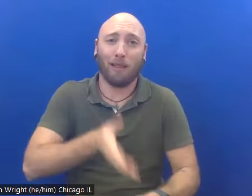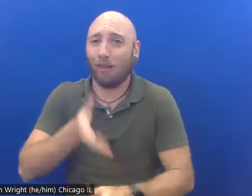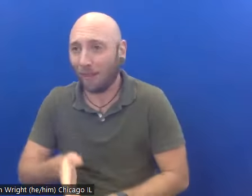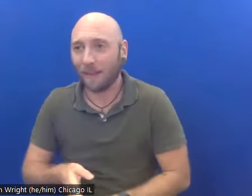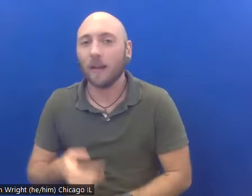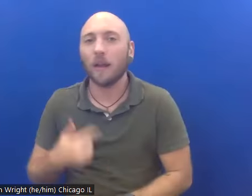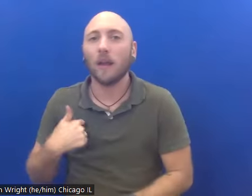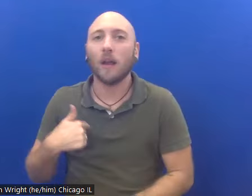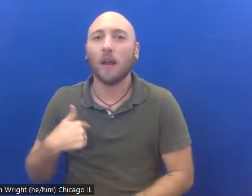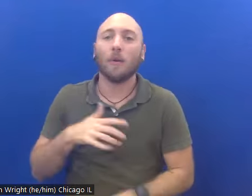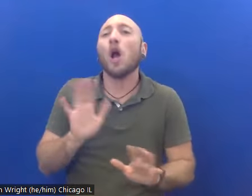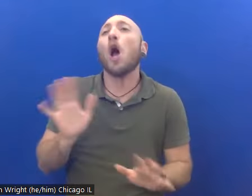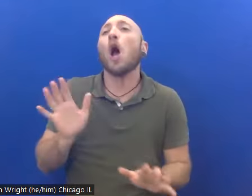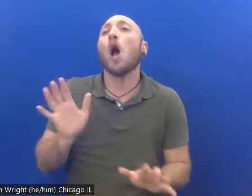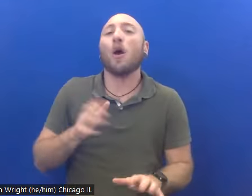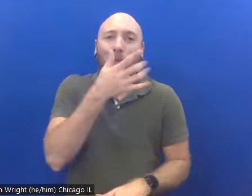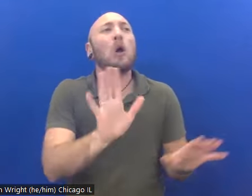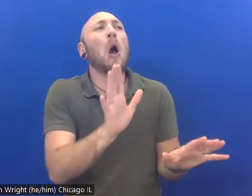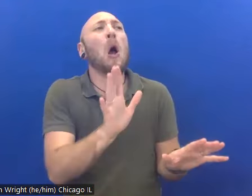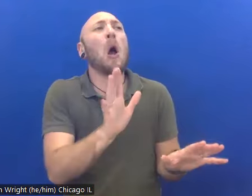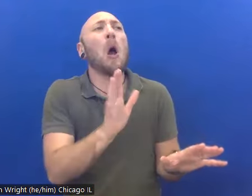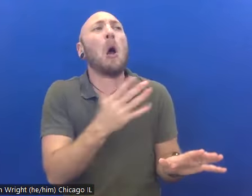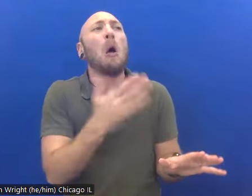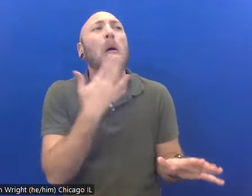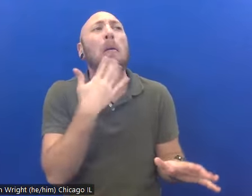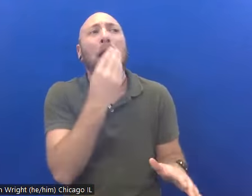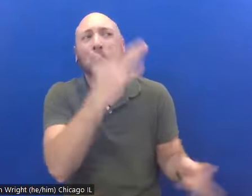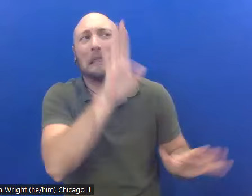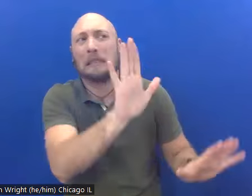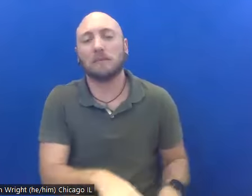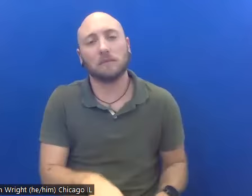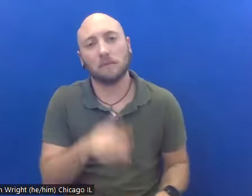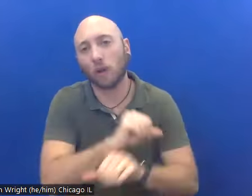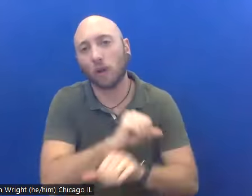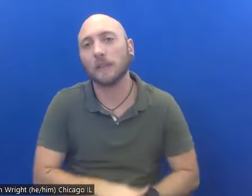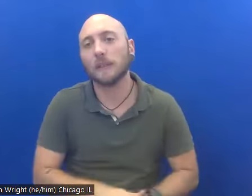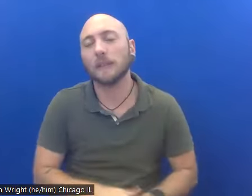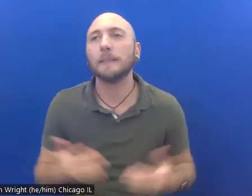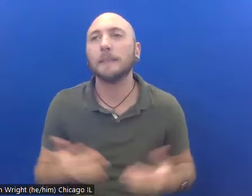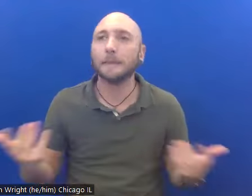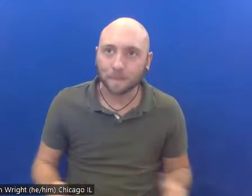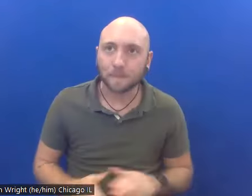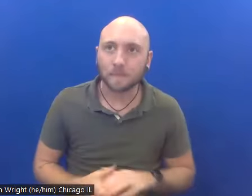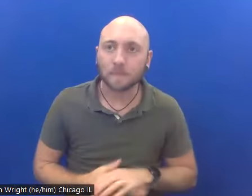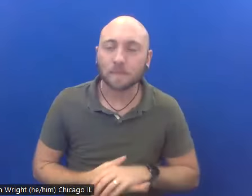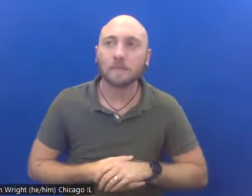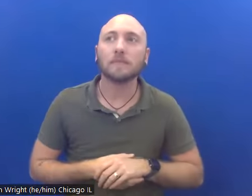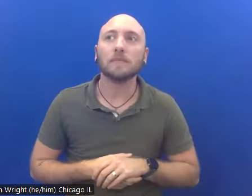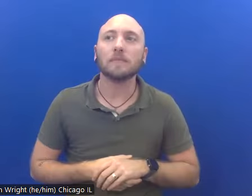food, and that was fine. And I remember thinking, like, that was fun, but like, I don't really like where that